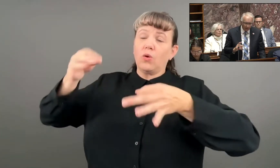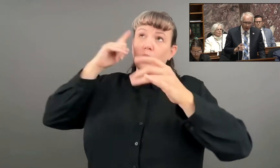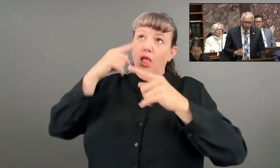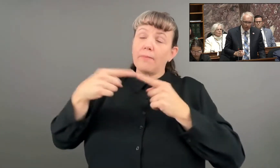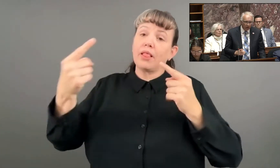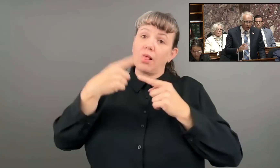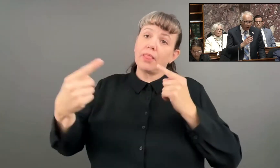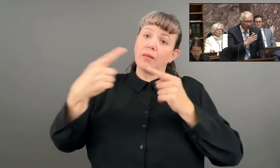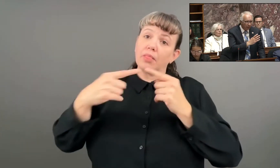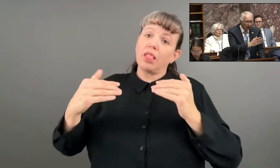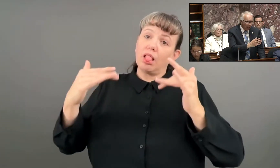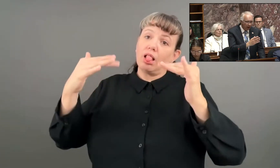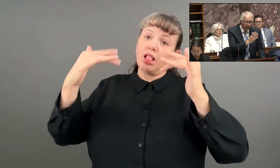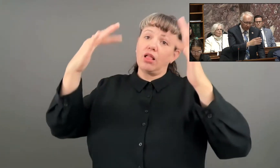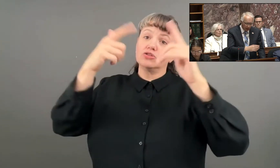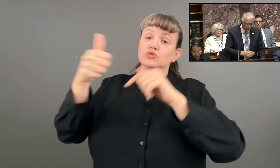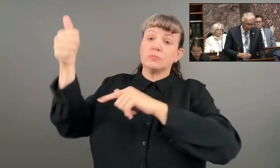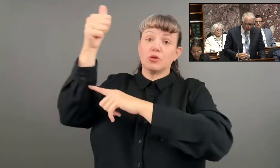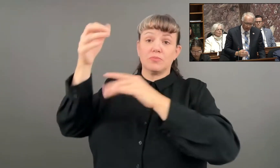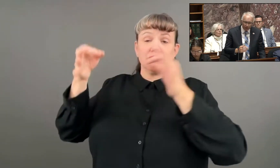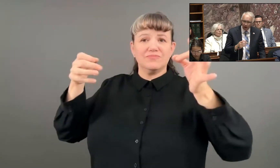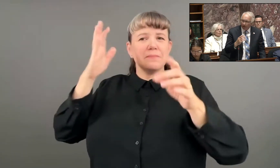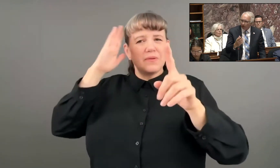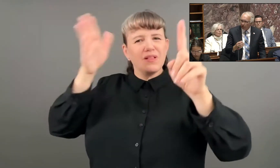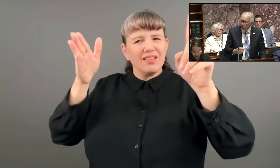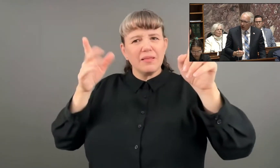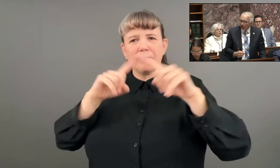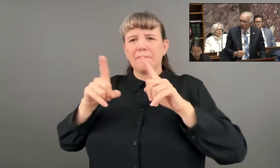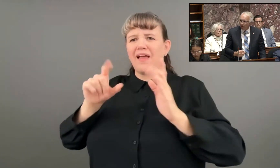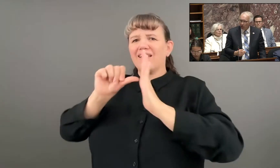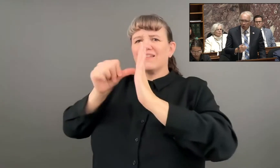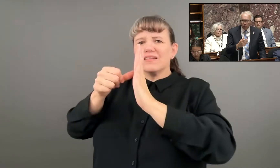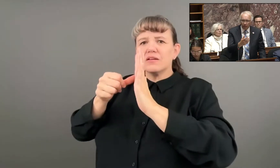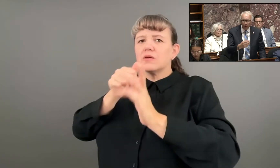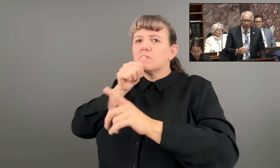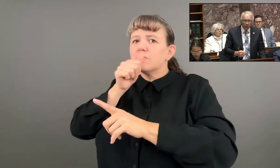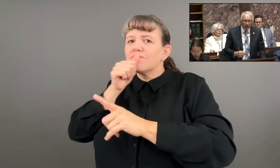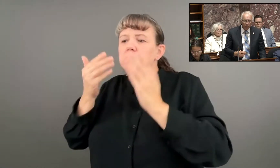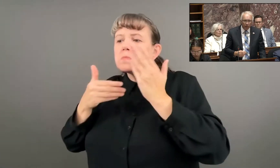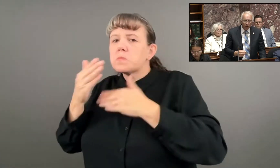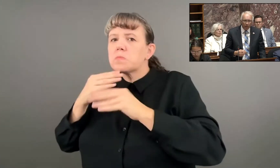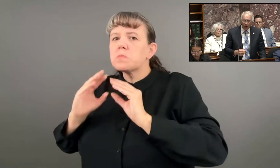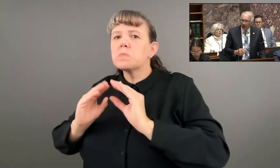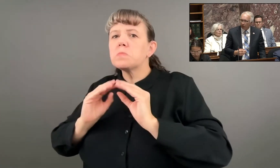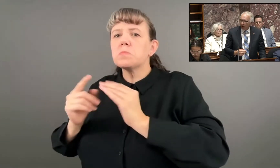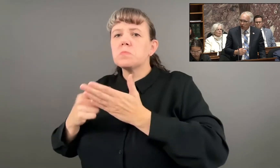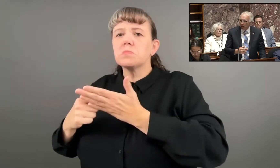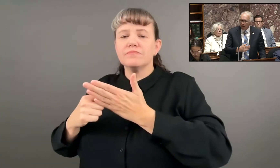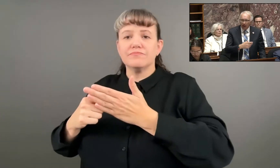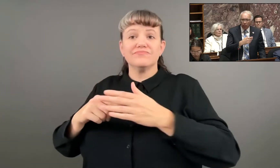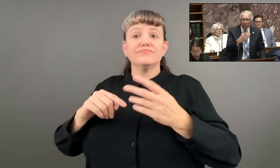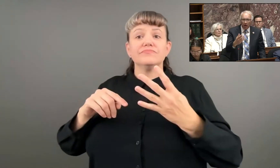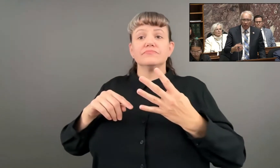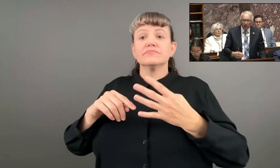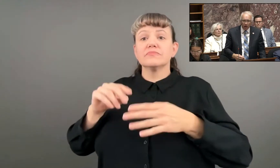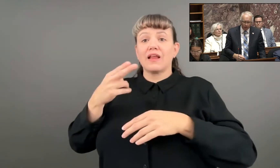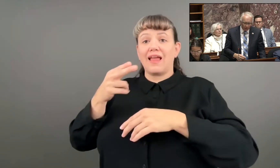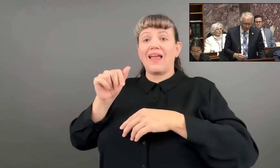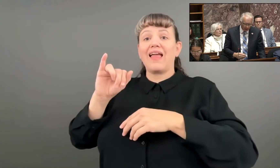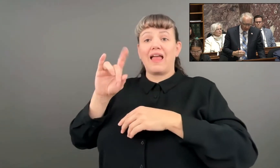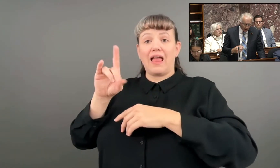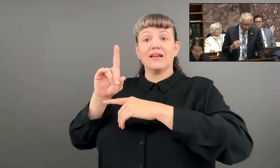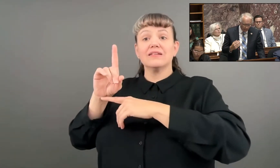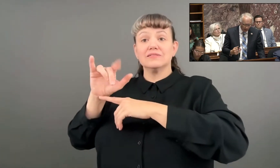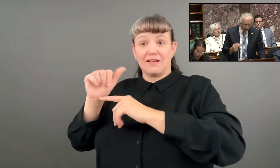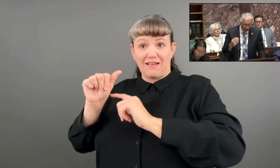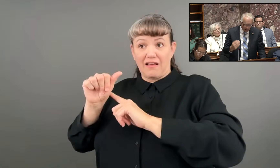is all the secrecy. We talked about Haida and the secrecy there. The Seashell Agreement, which wasn't even released before the last election. It was months later before it was